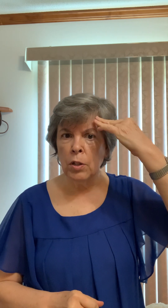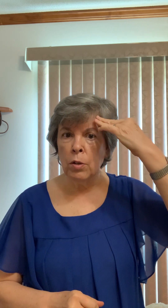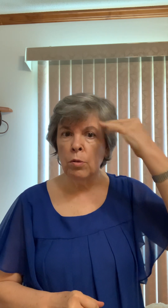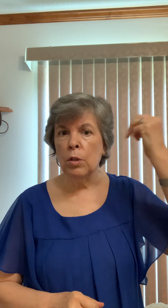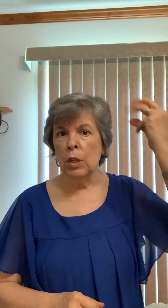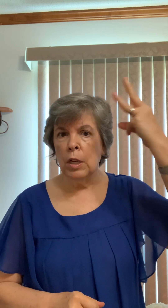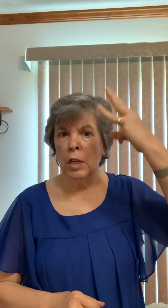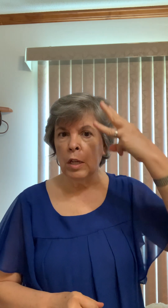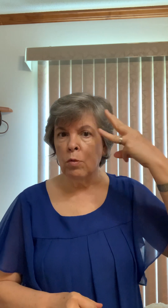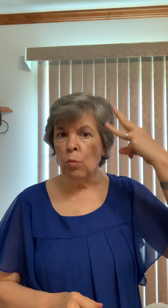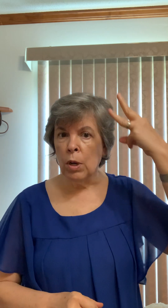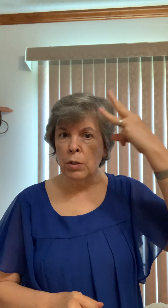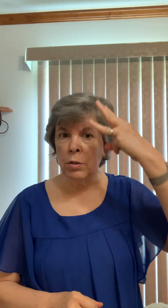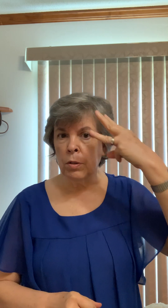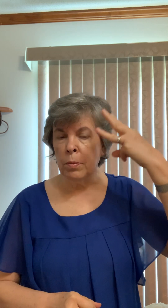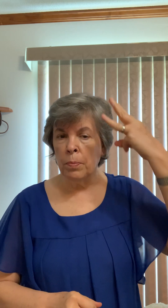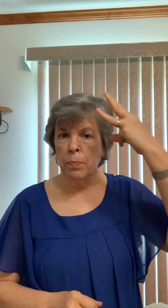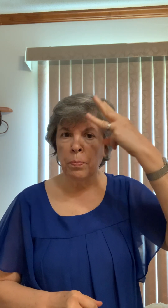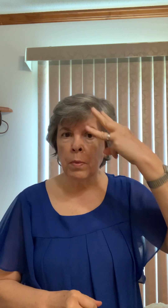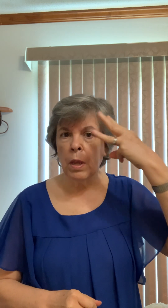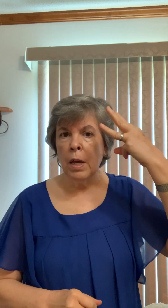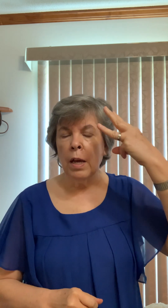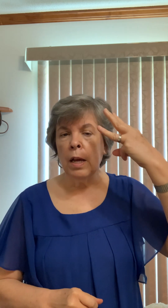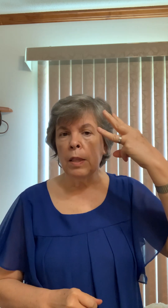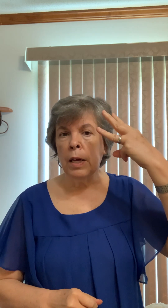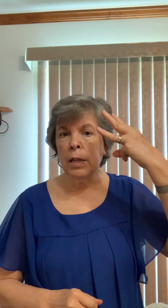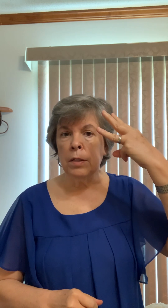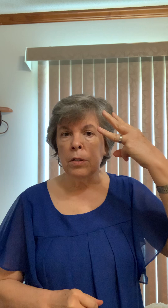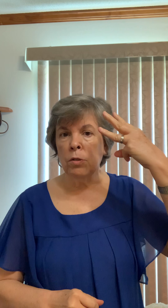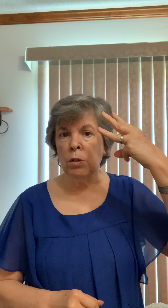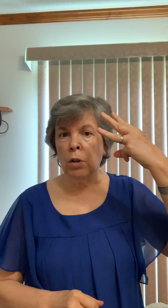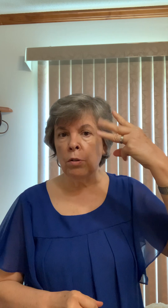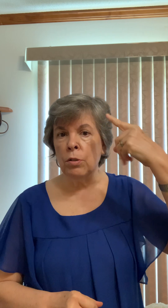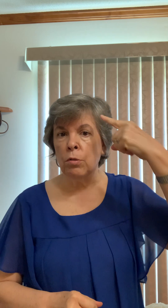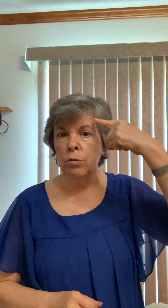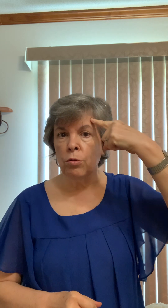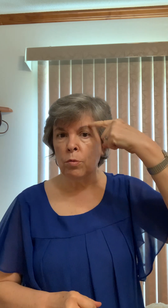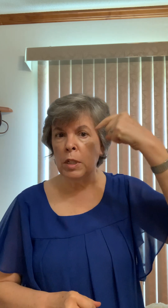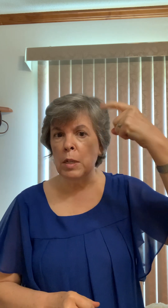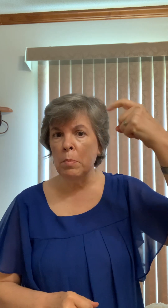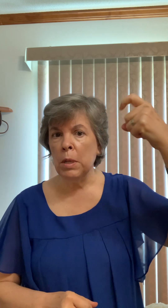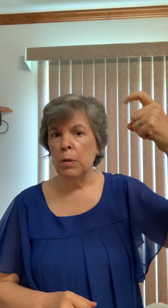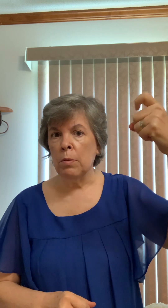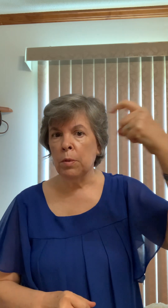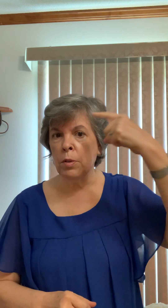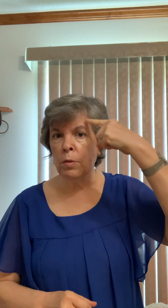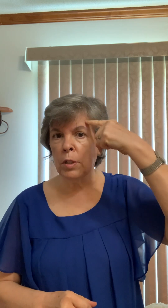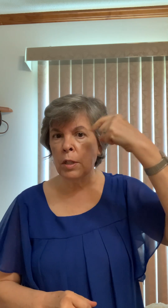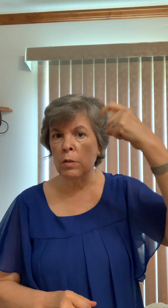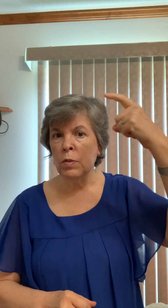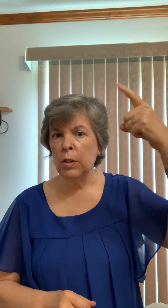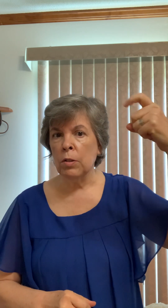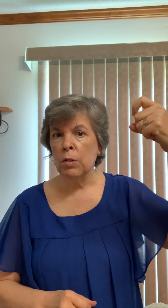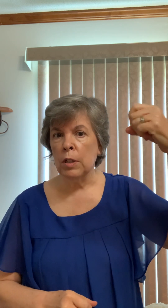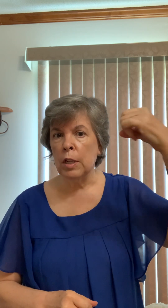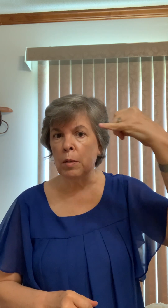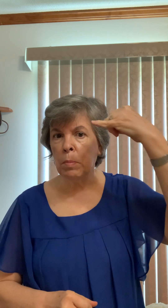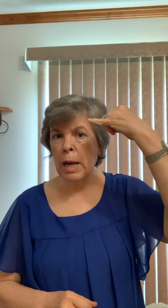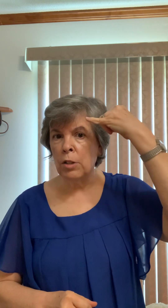know and wonder. And then you can also dream with your index finger and imagine